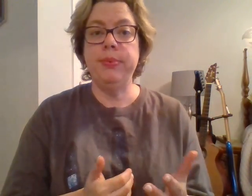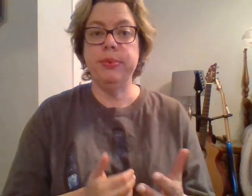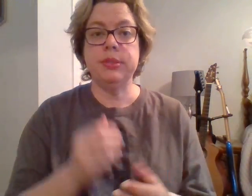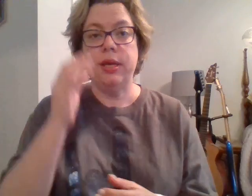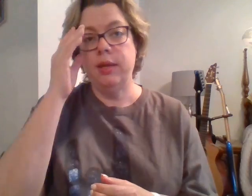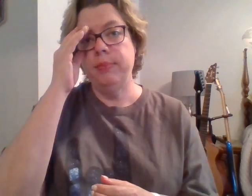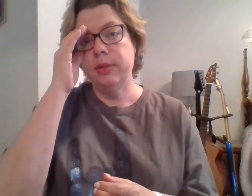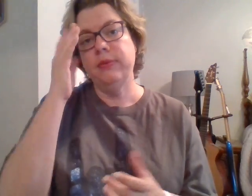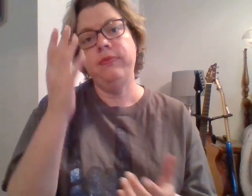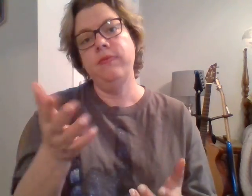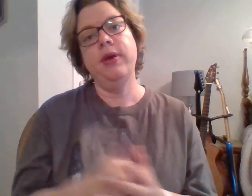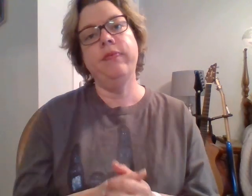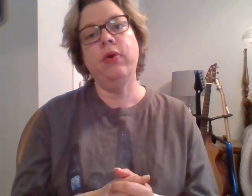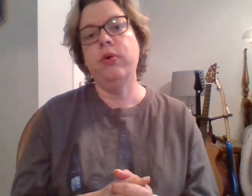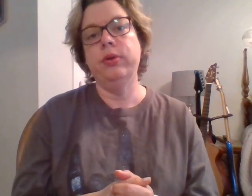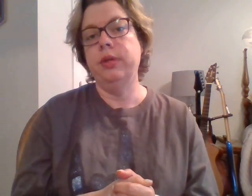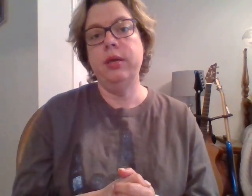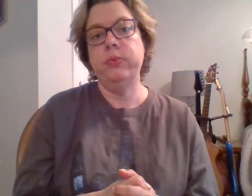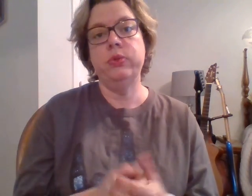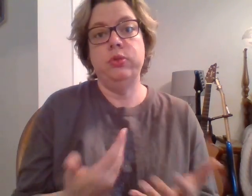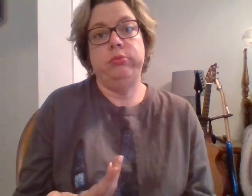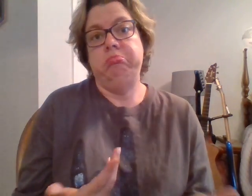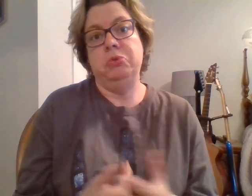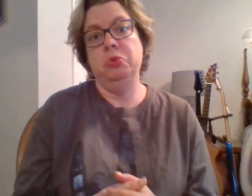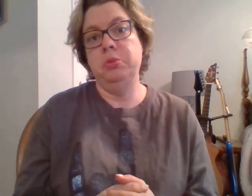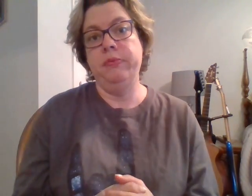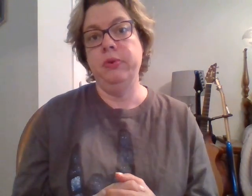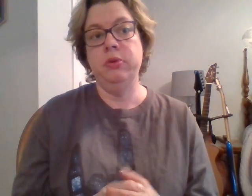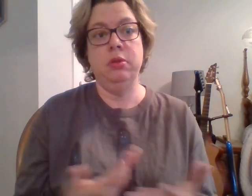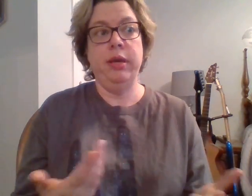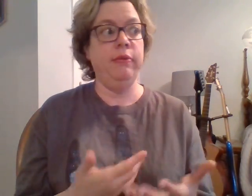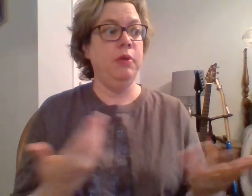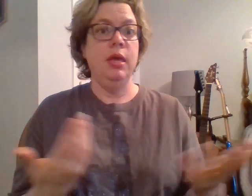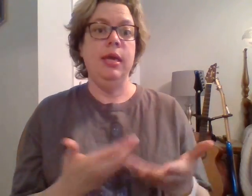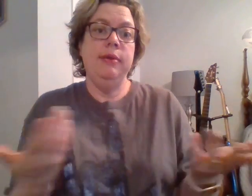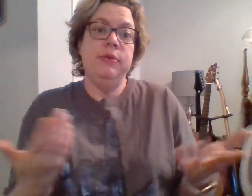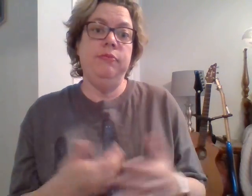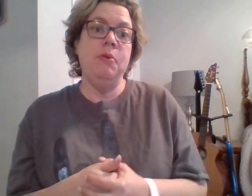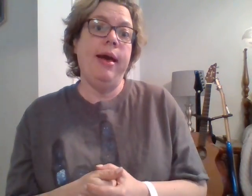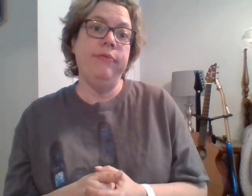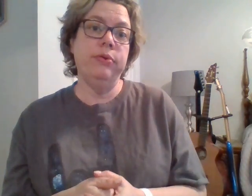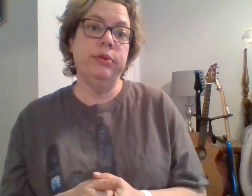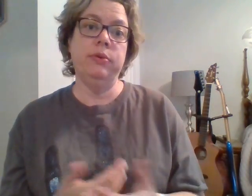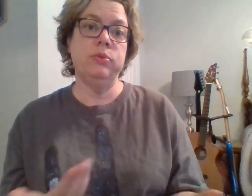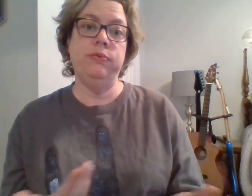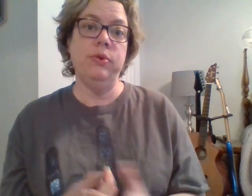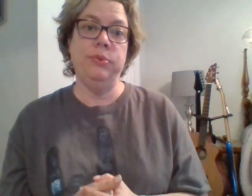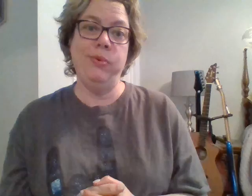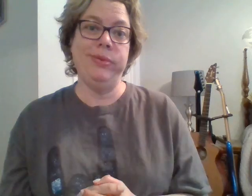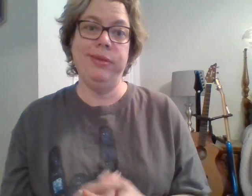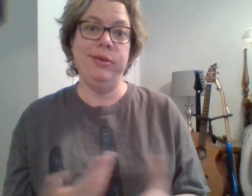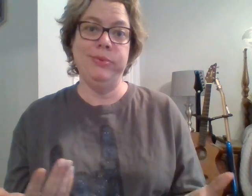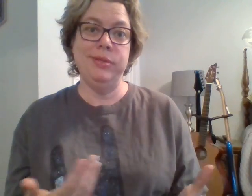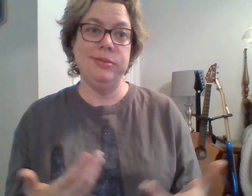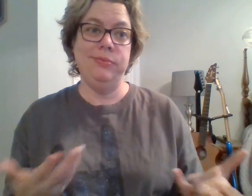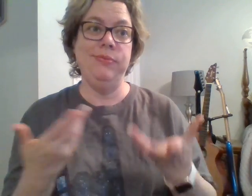were saying. Because if you've never heard a language, you'll never, even if you have heard a language, if you don't know what that language is, if you've